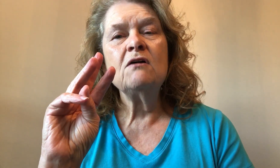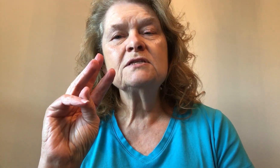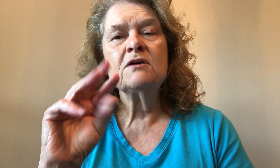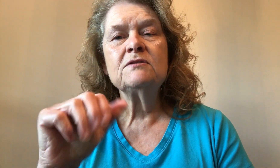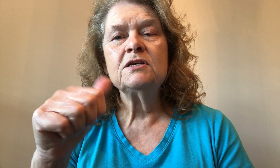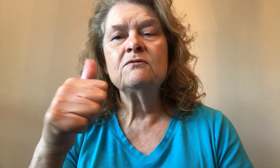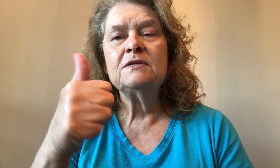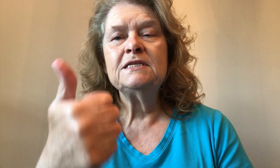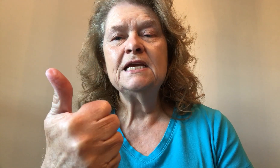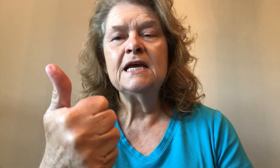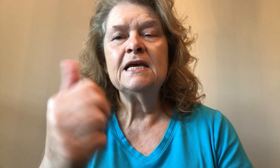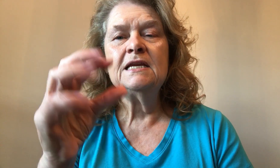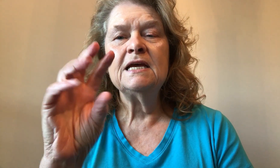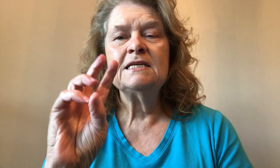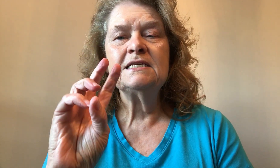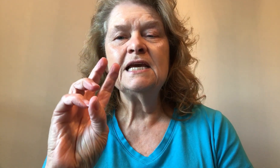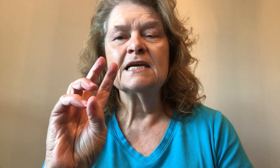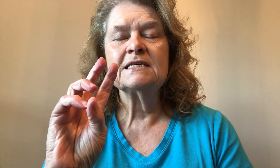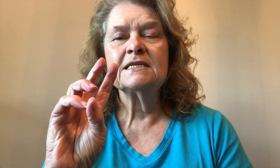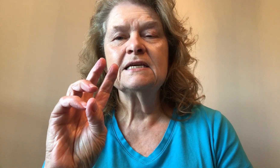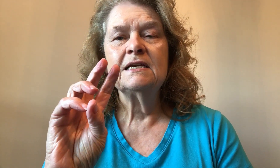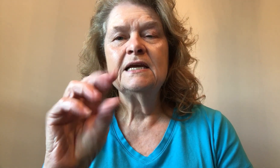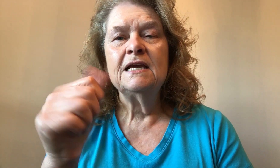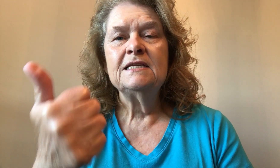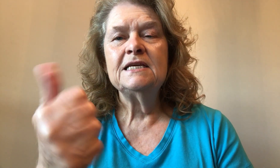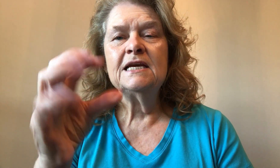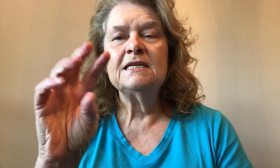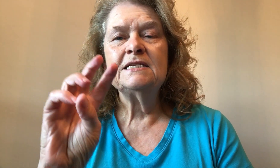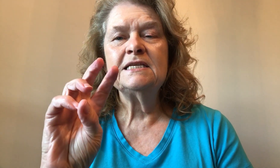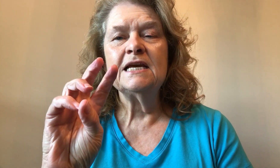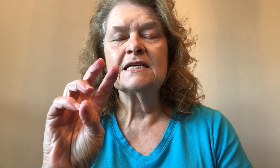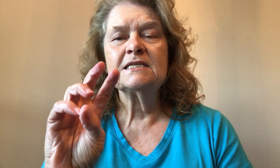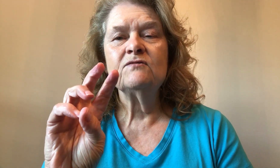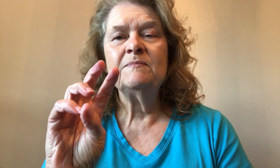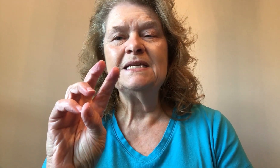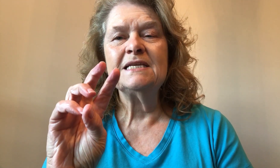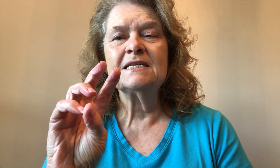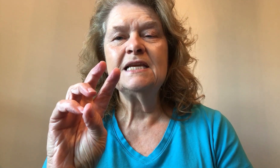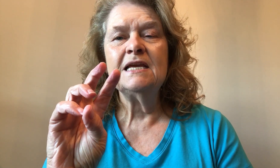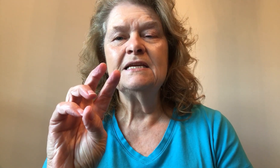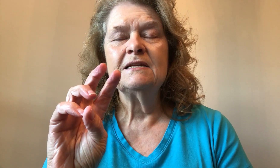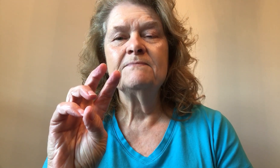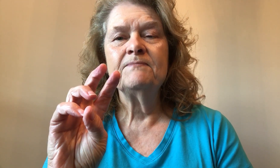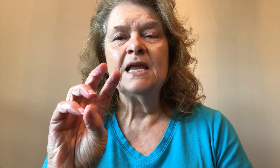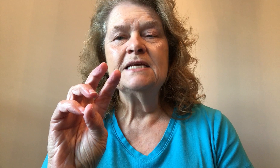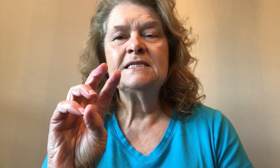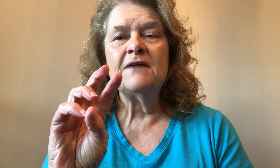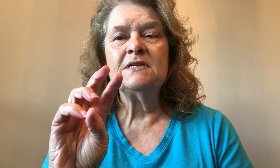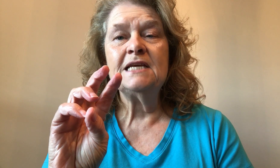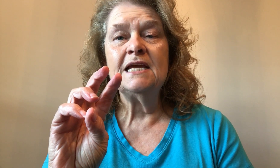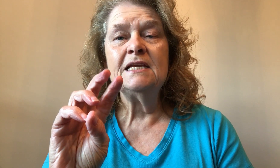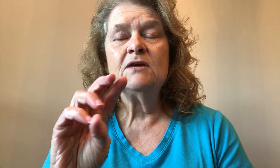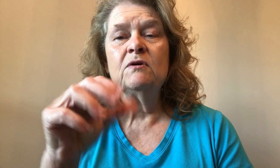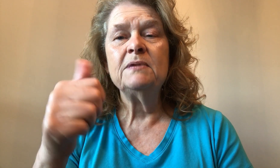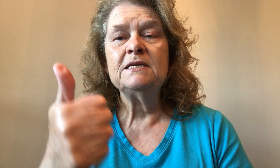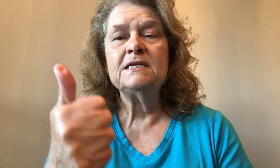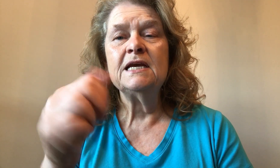also do 10, 6. 10, 6 would be 16. 17 would be